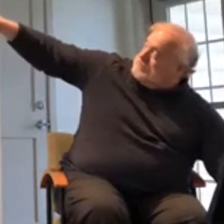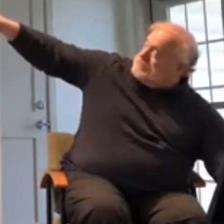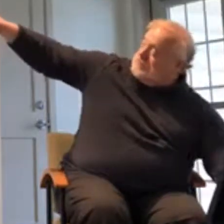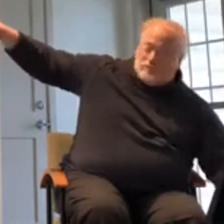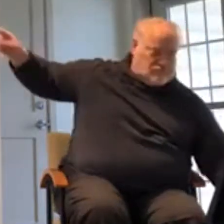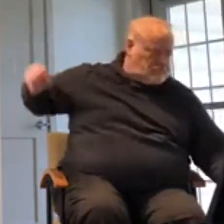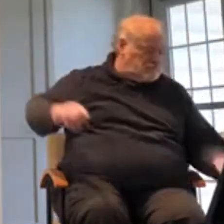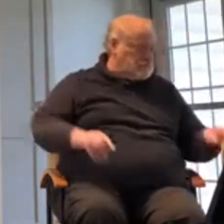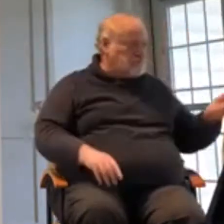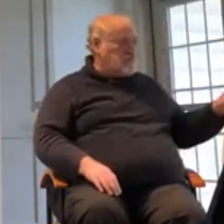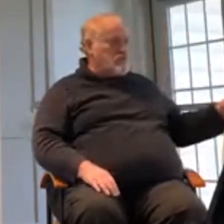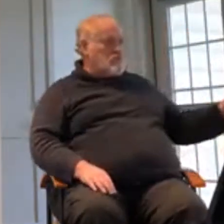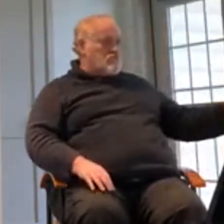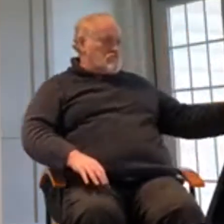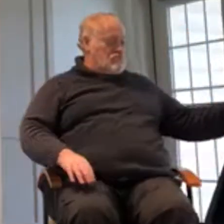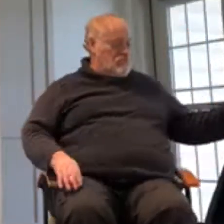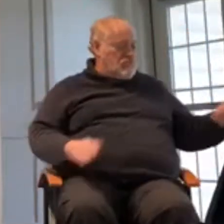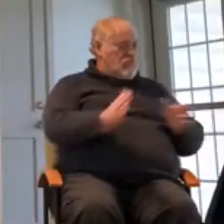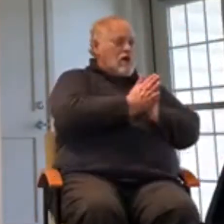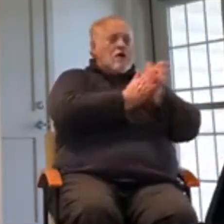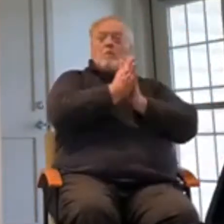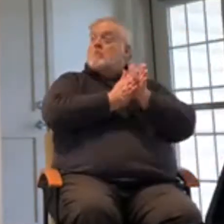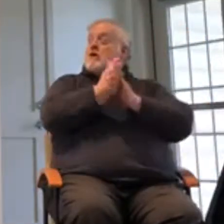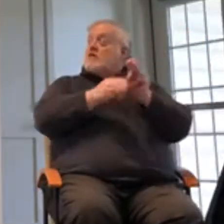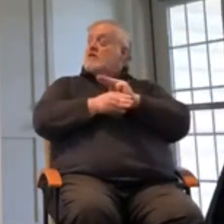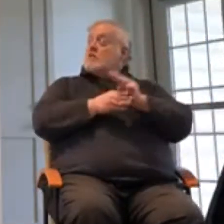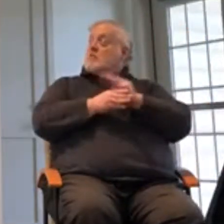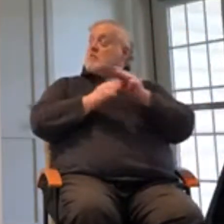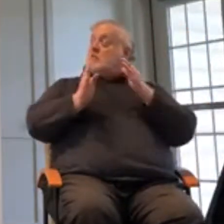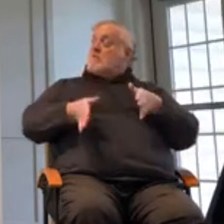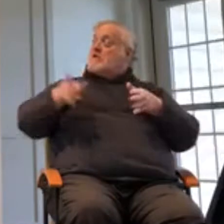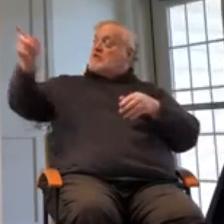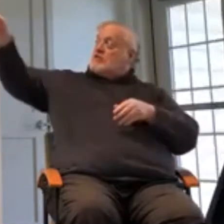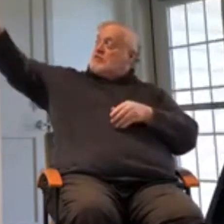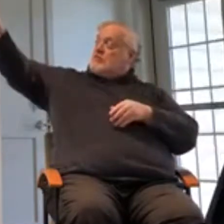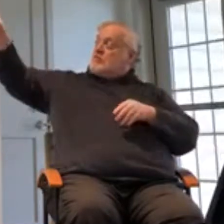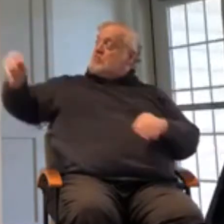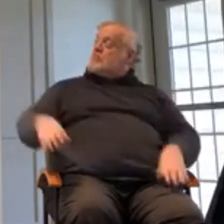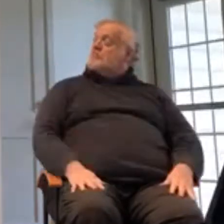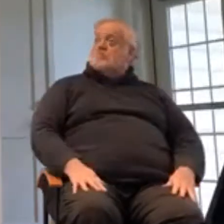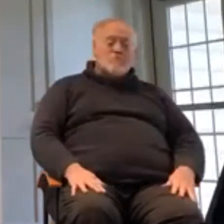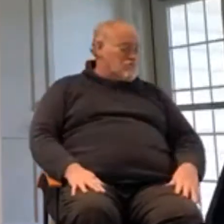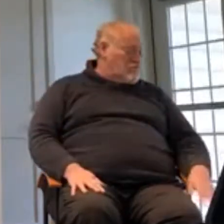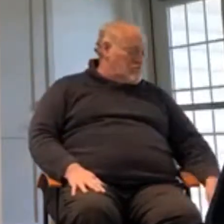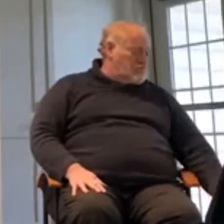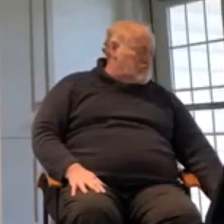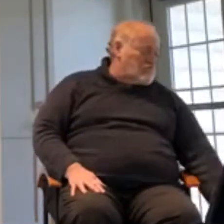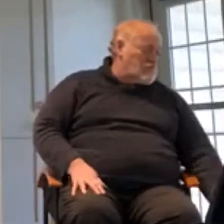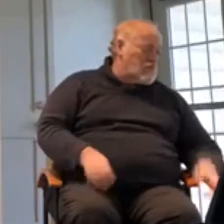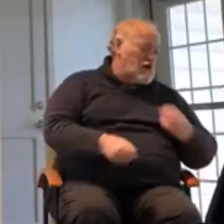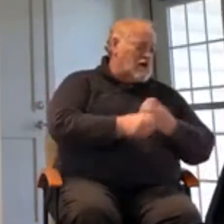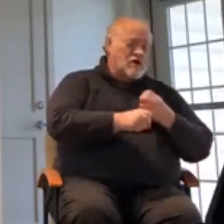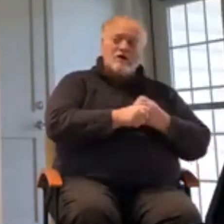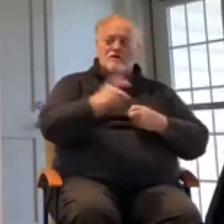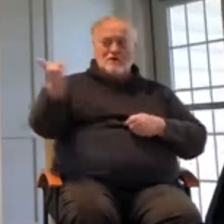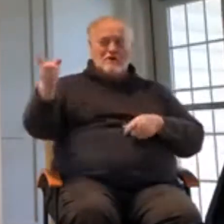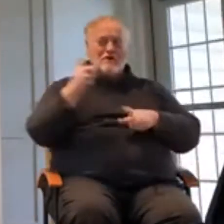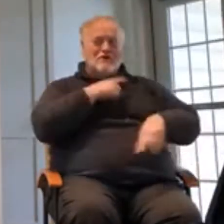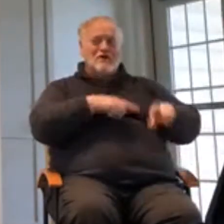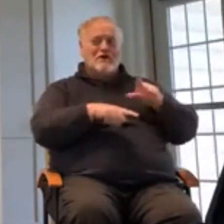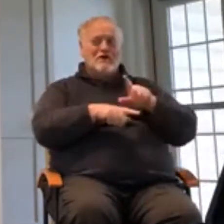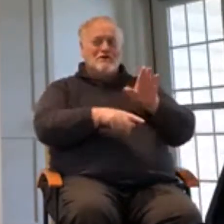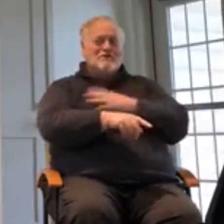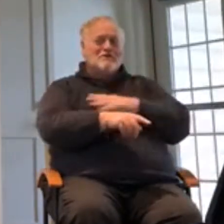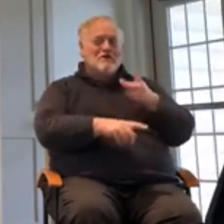1738, way back when I was born. And can it be amazing love? And it is a hard song to sign. And